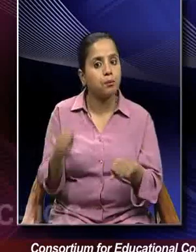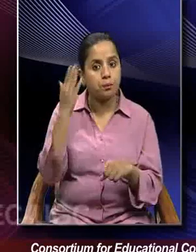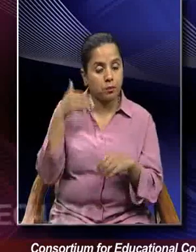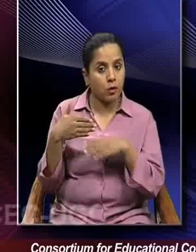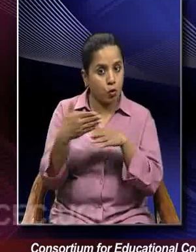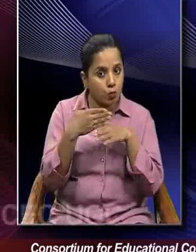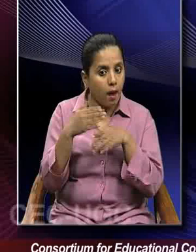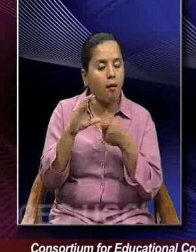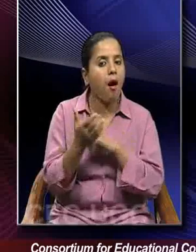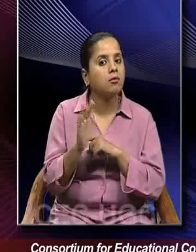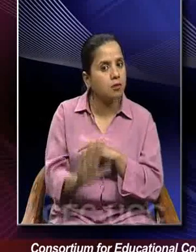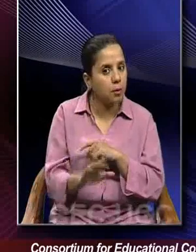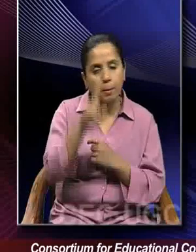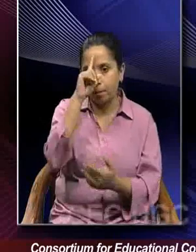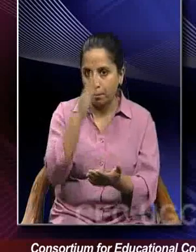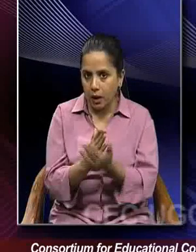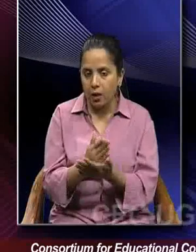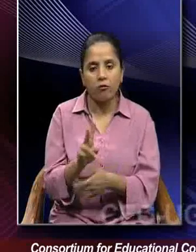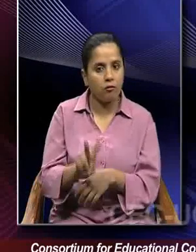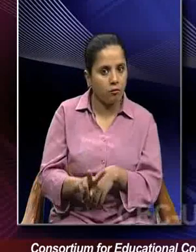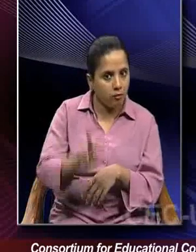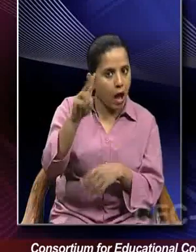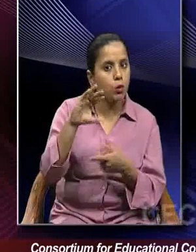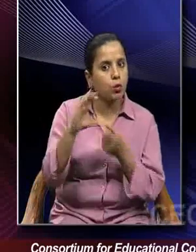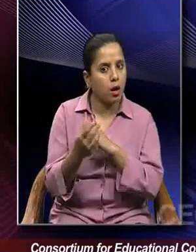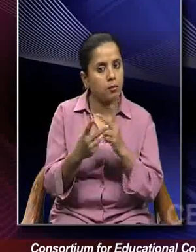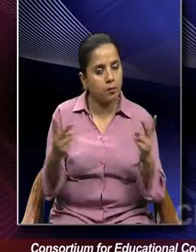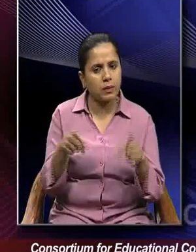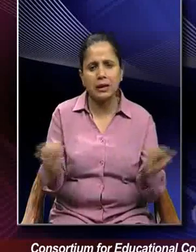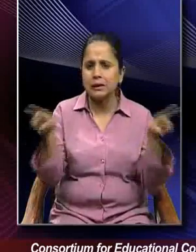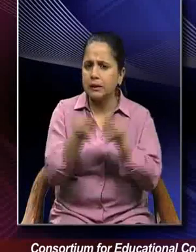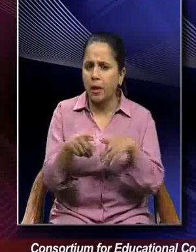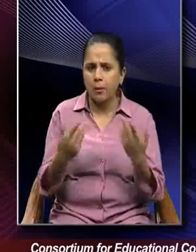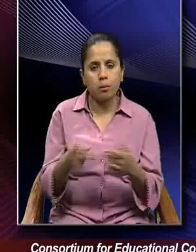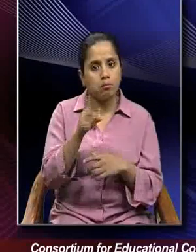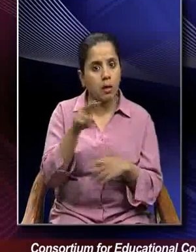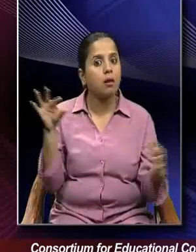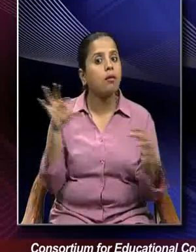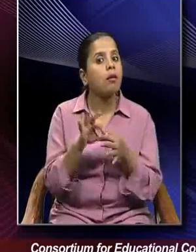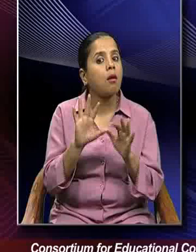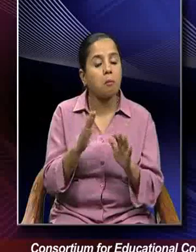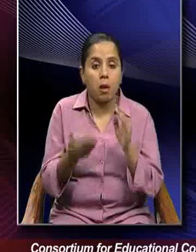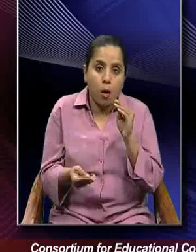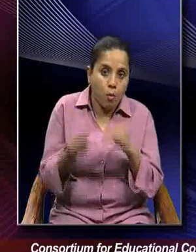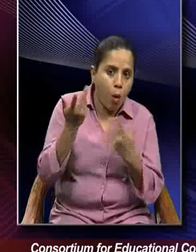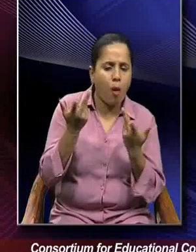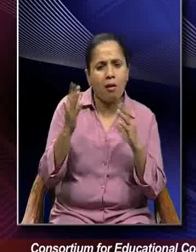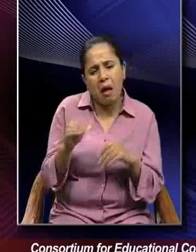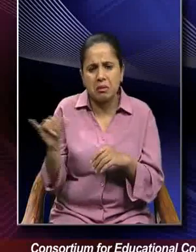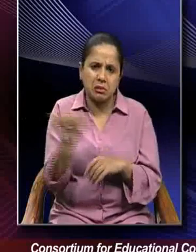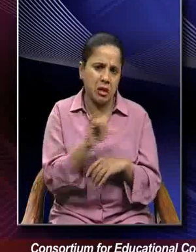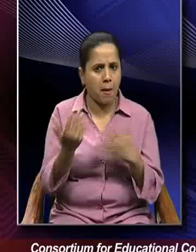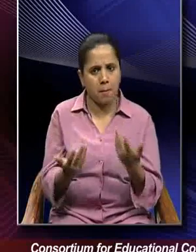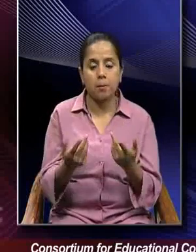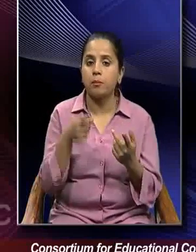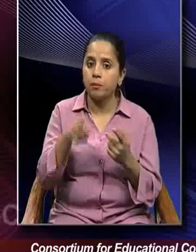share a culture and beliefs, values of the culture are same, the meanings attached to them may be more or less same, therefore